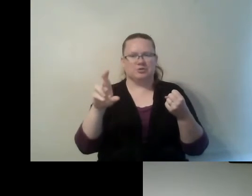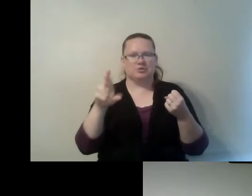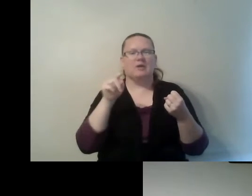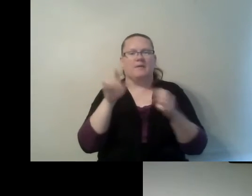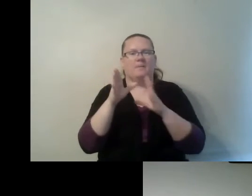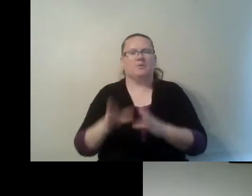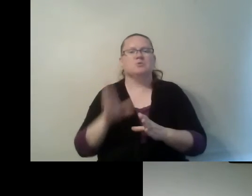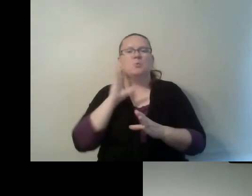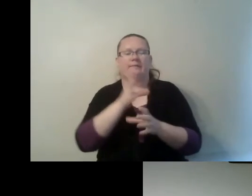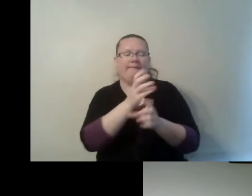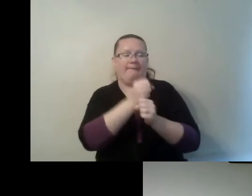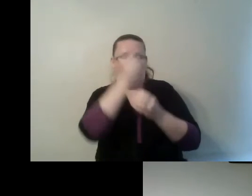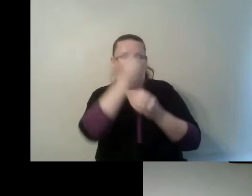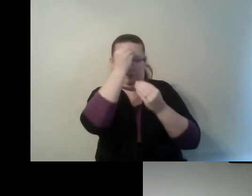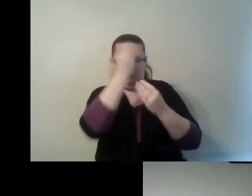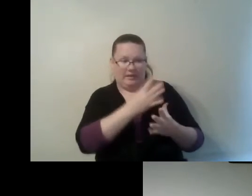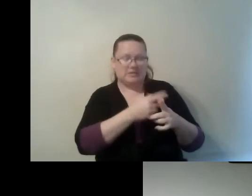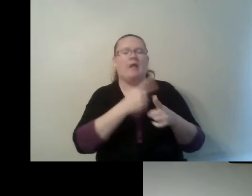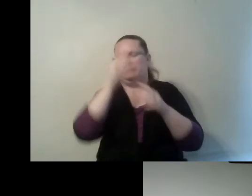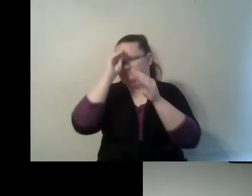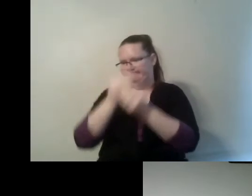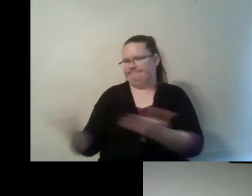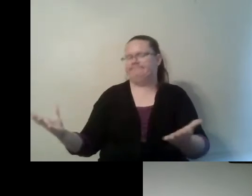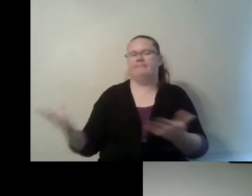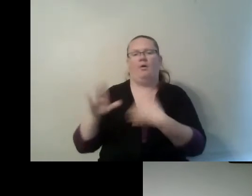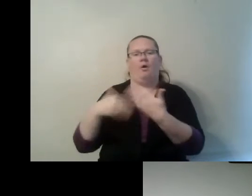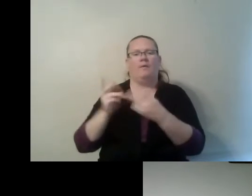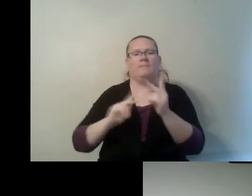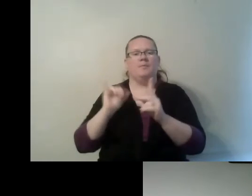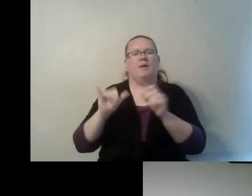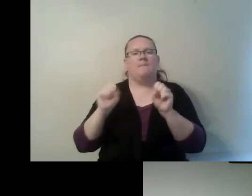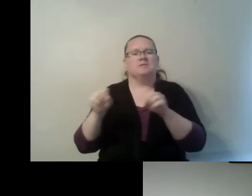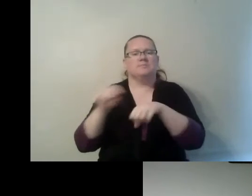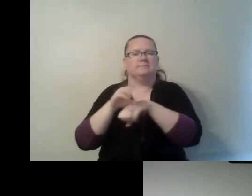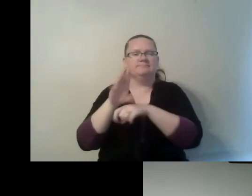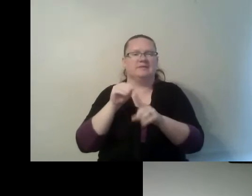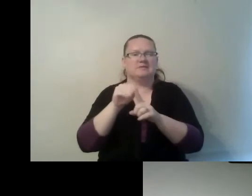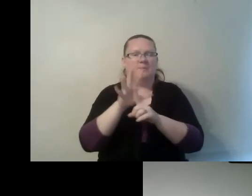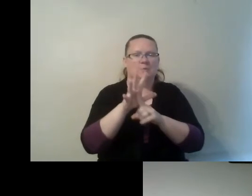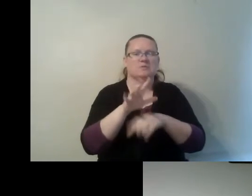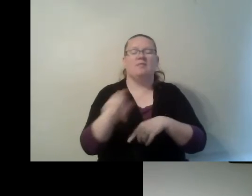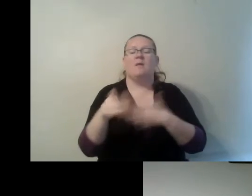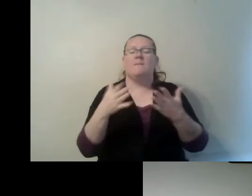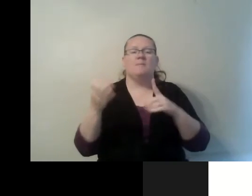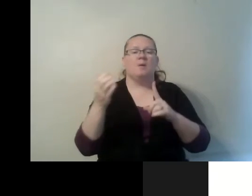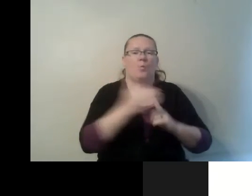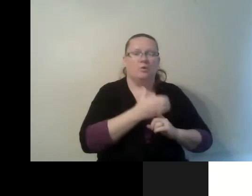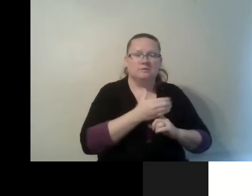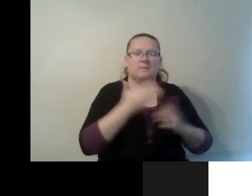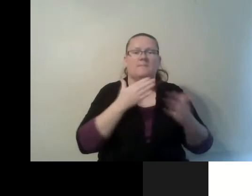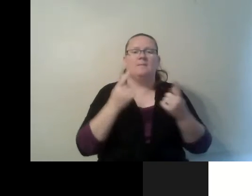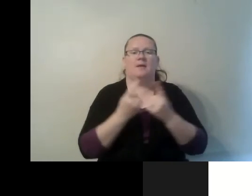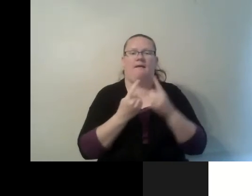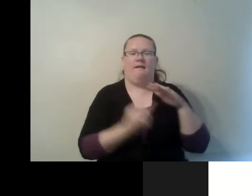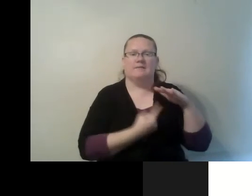well as to get information back to our people who were exposed. They may be quarantined, they may be isolated, and it can lead to testing based on the information that